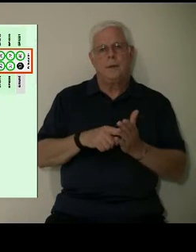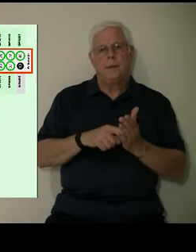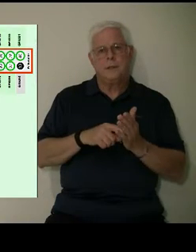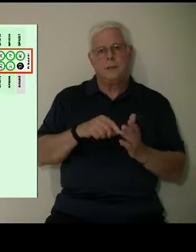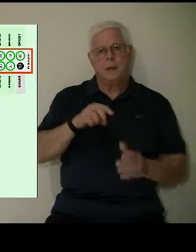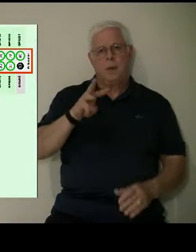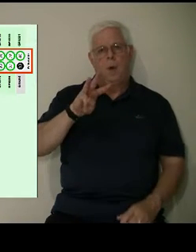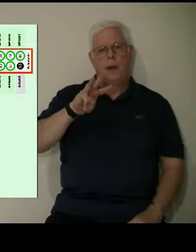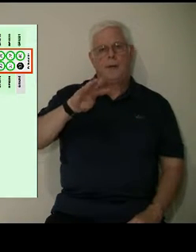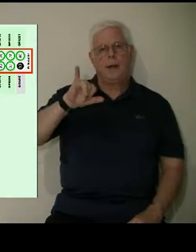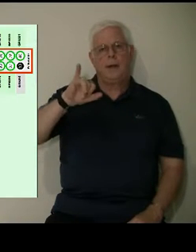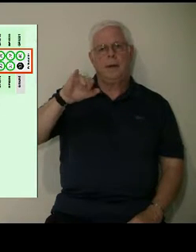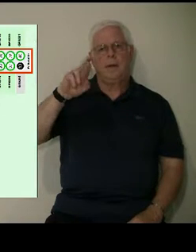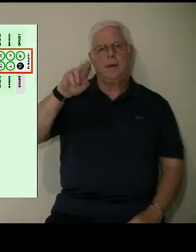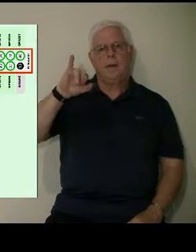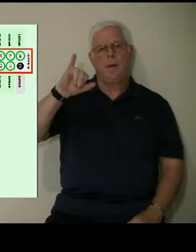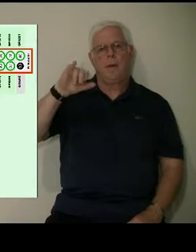This is a wiring